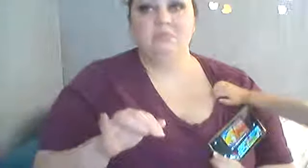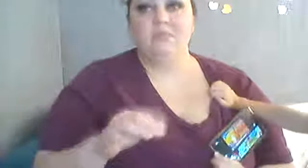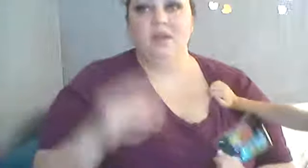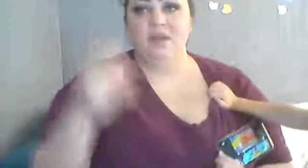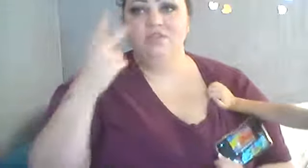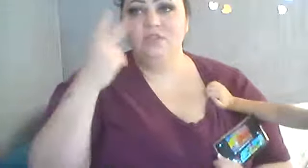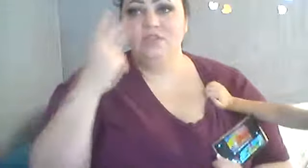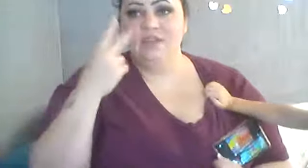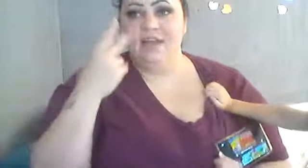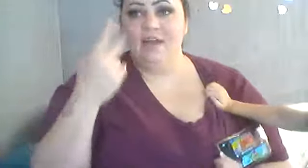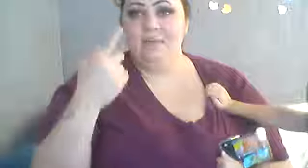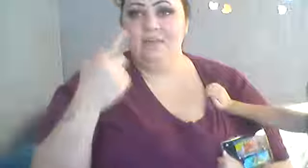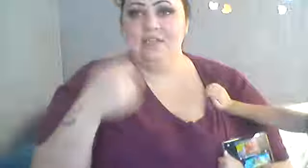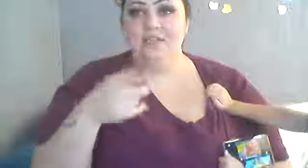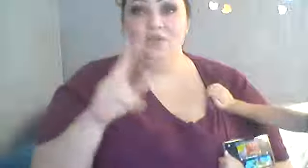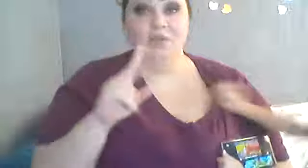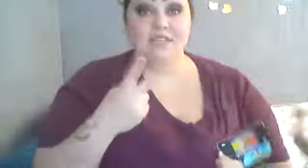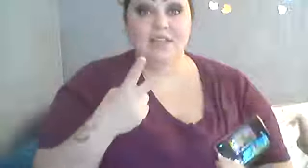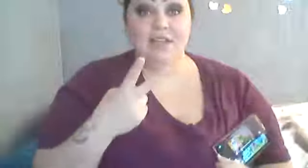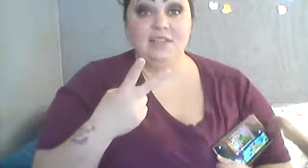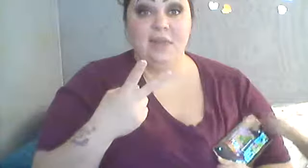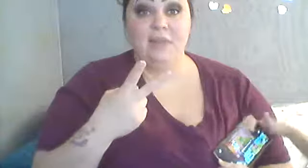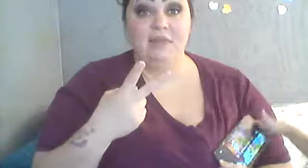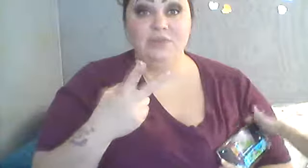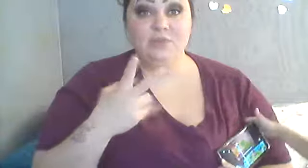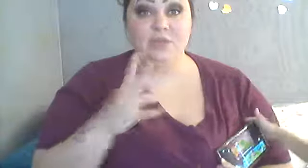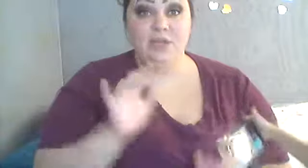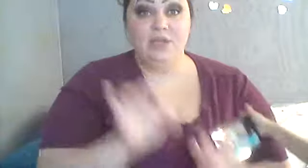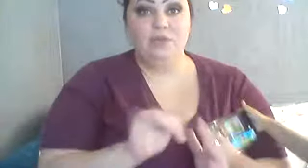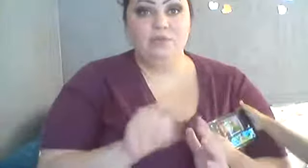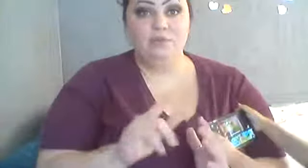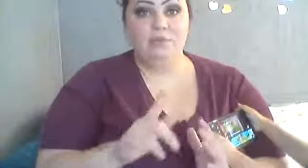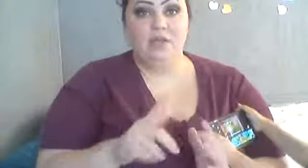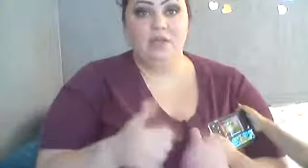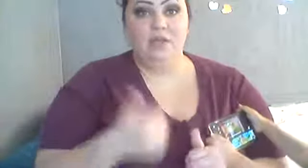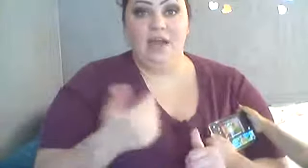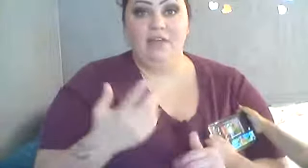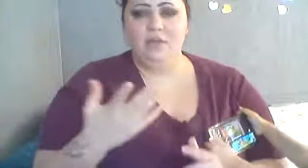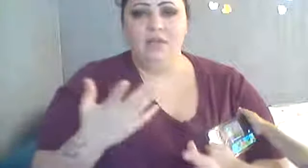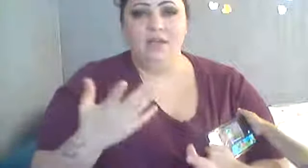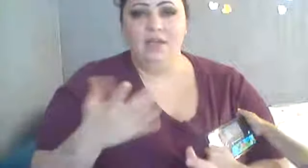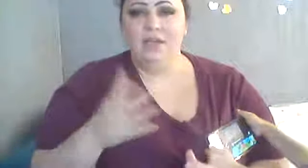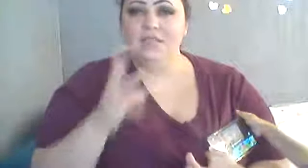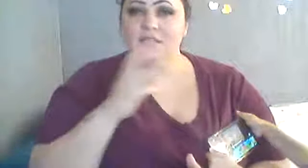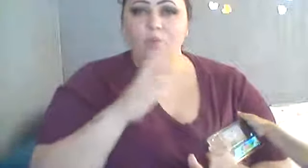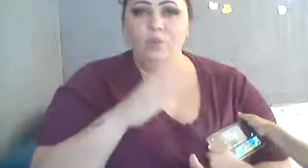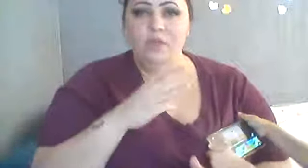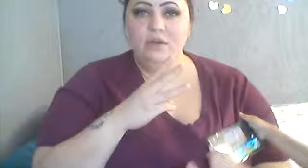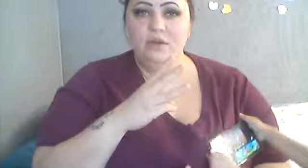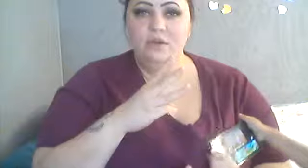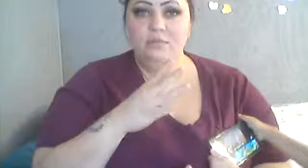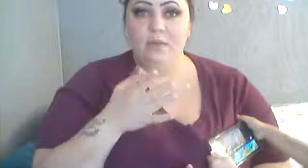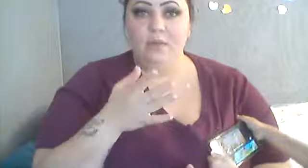I have to look at that. I mean, this is only my second time ever doing a YouTube live. It's a little weird. I mean,